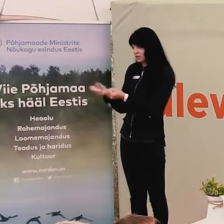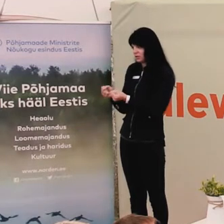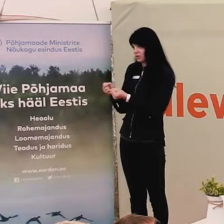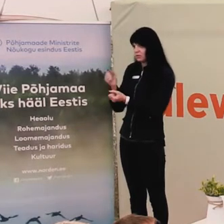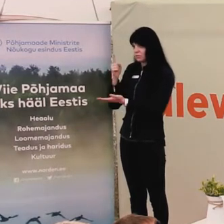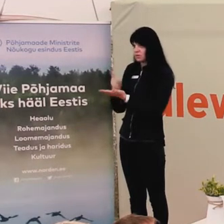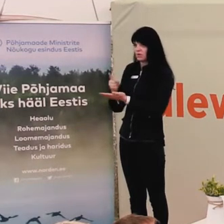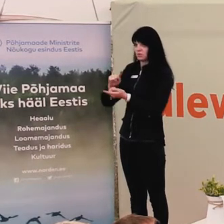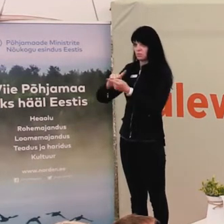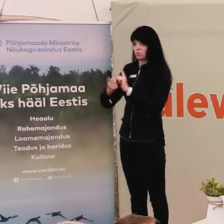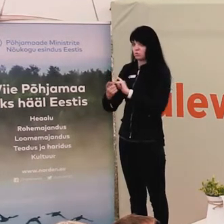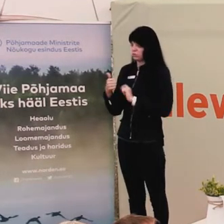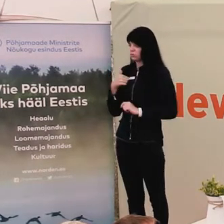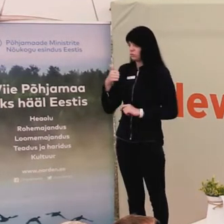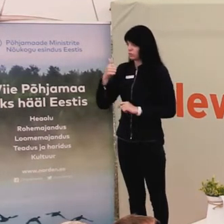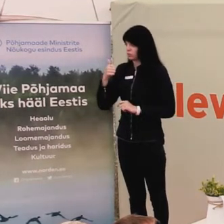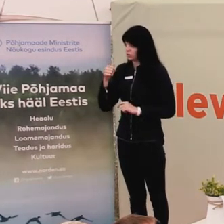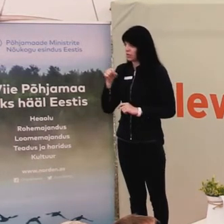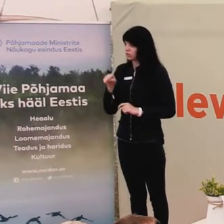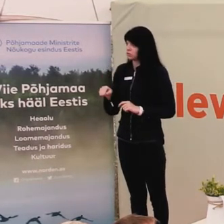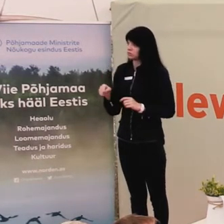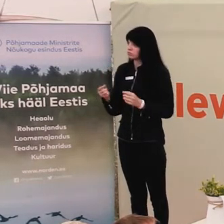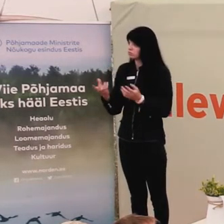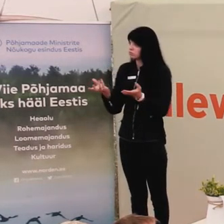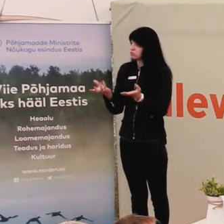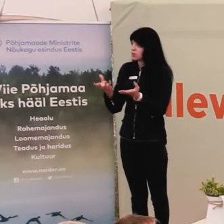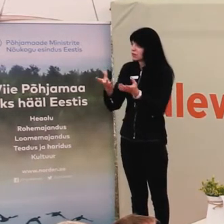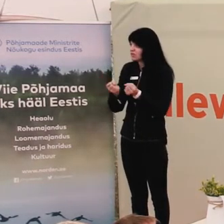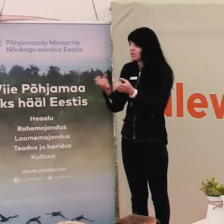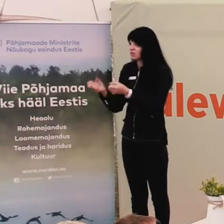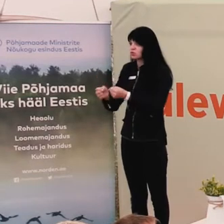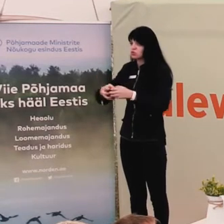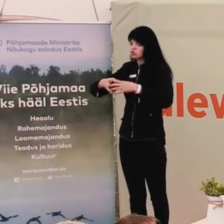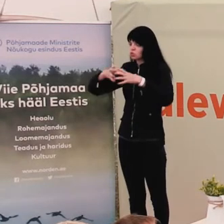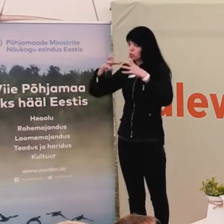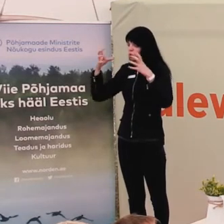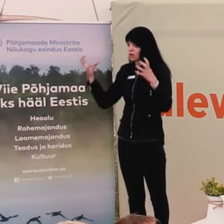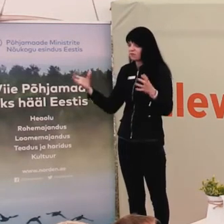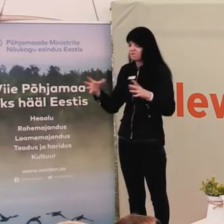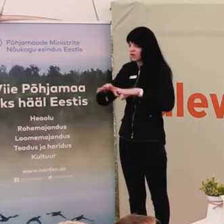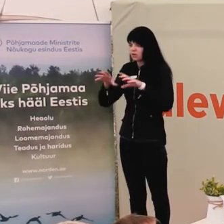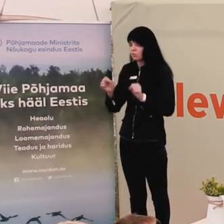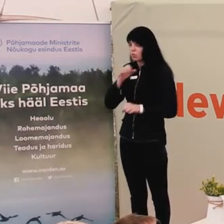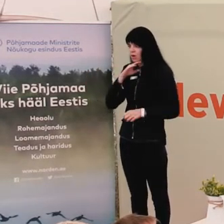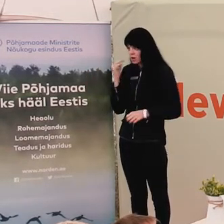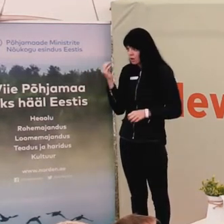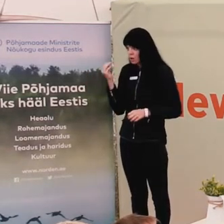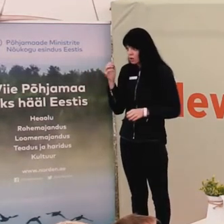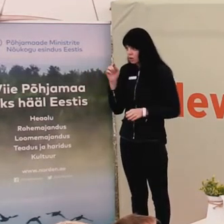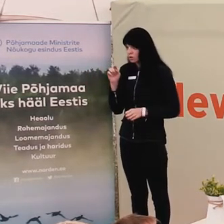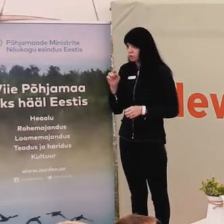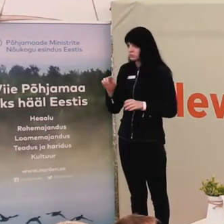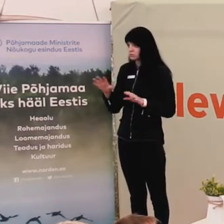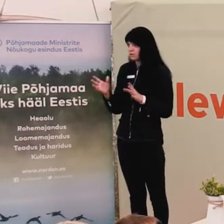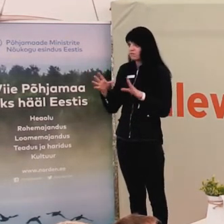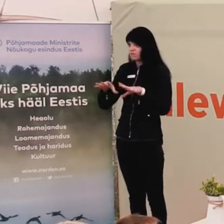the lead, because the biggest corporations in the world, they have far more power than a lot of individual nation states.